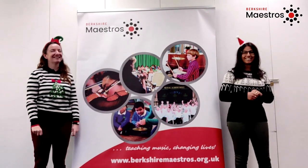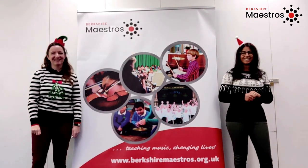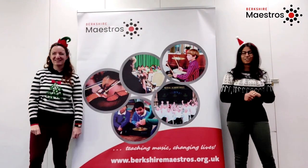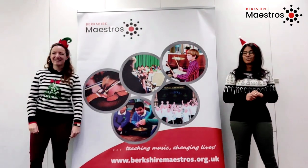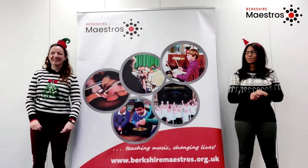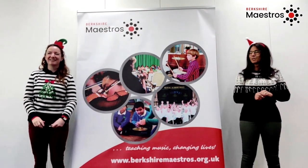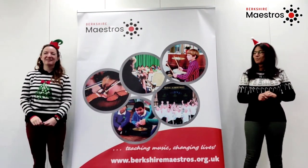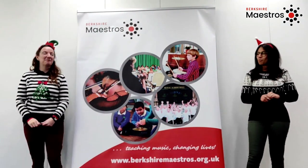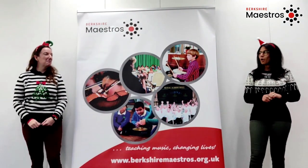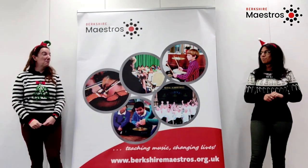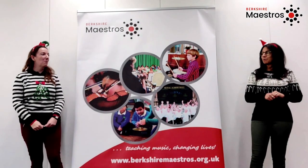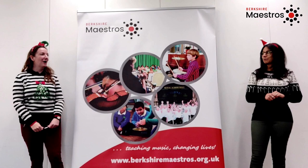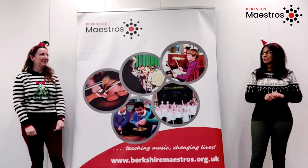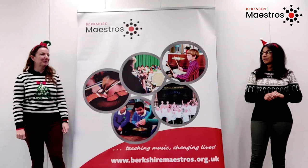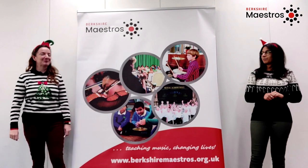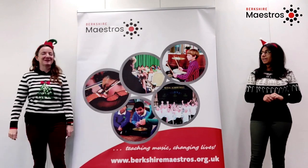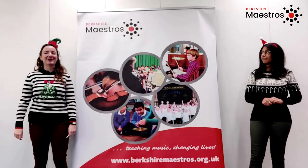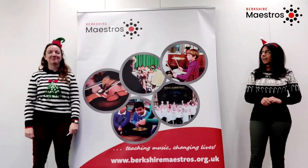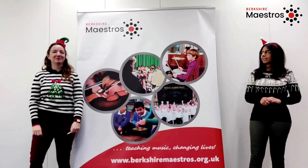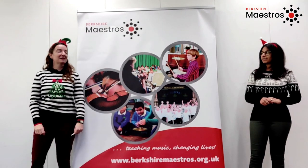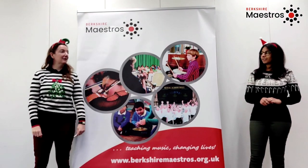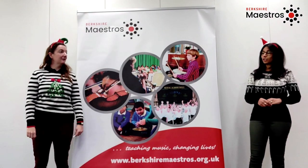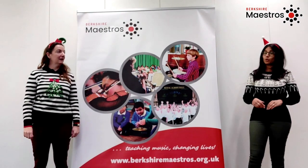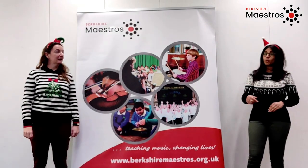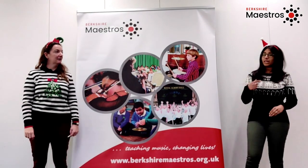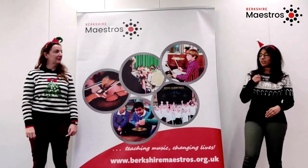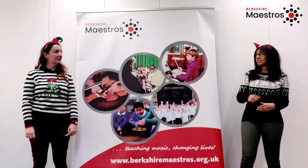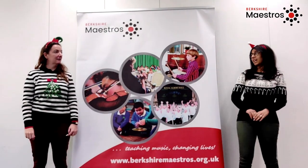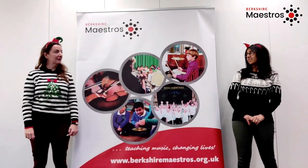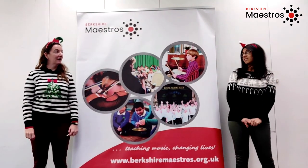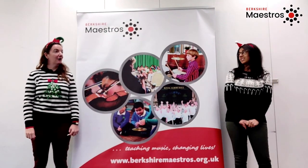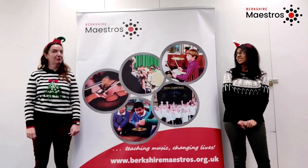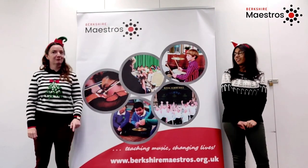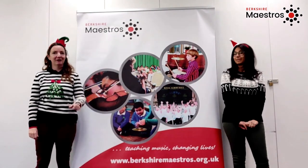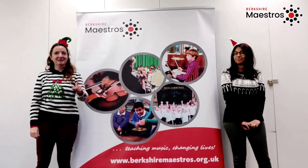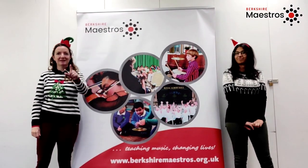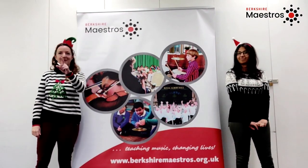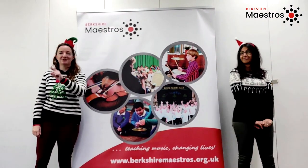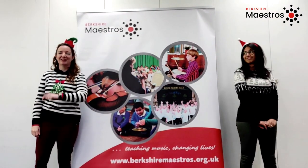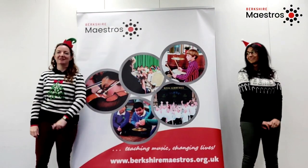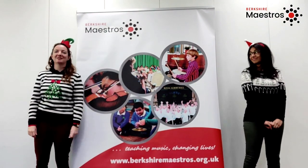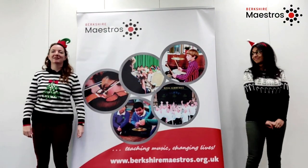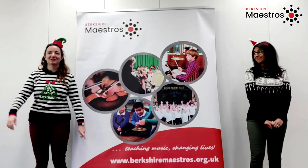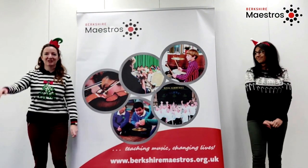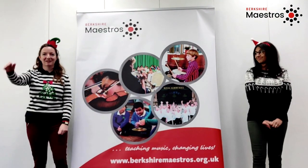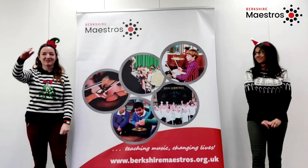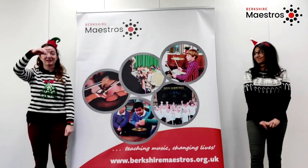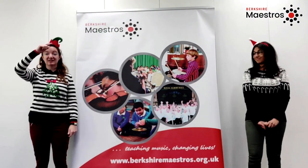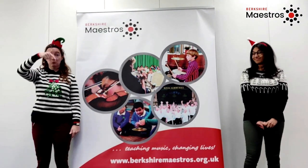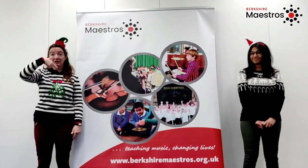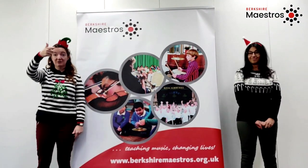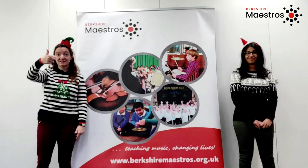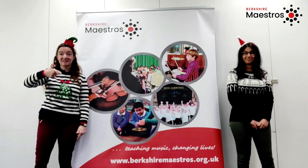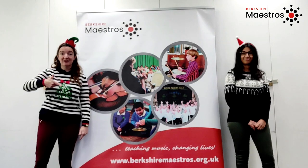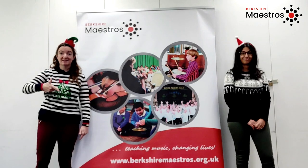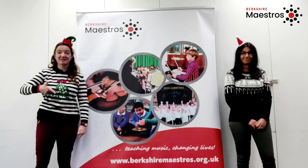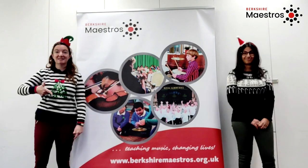does. Can we do it one more time? In fact, can we go second this time? Alrighty. Oh, challenge. Love a challenge. Okay, so we're going to start this